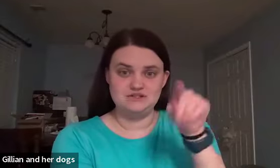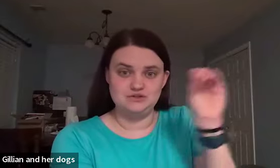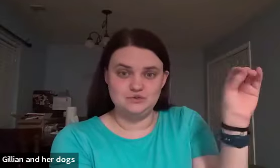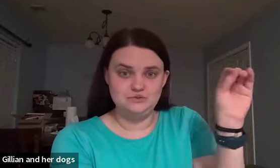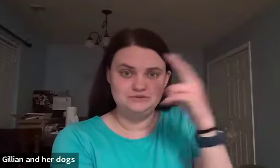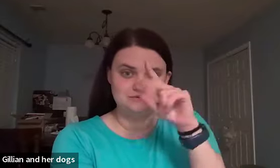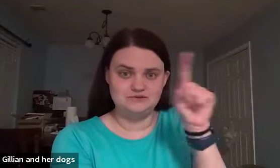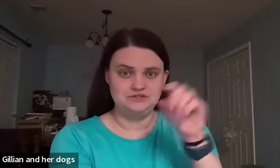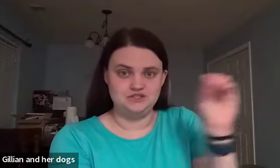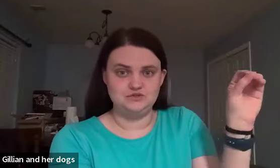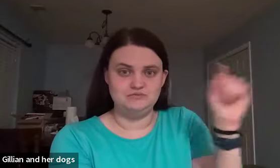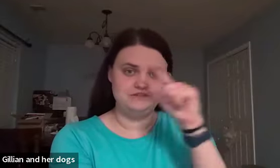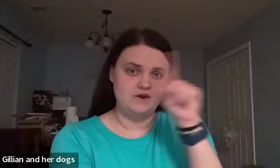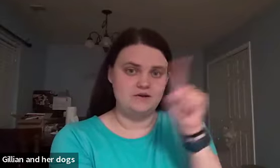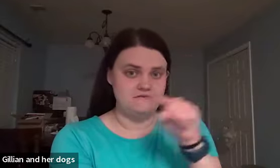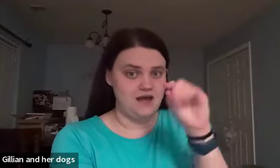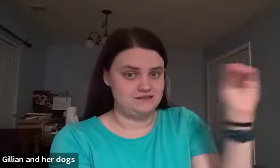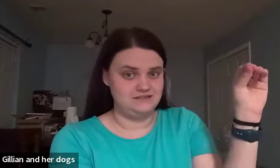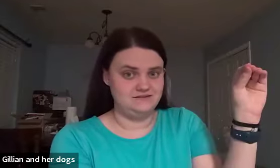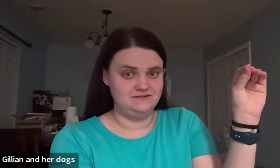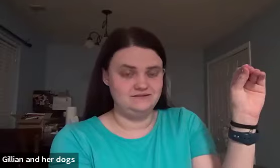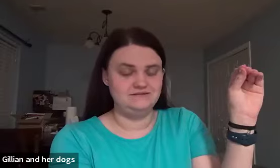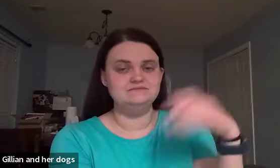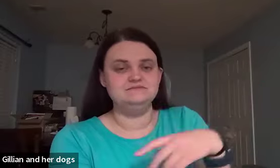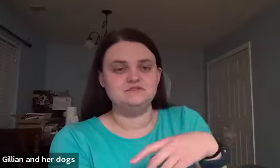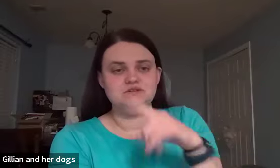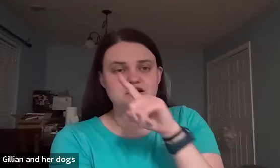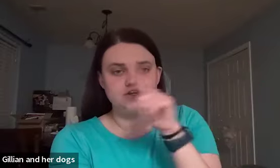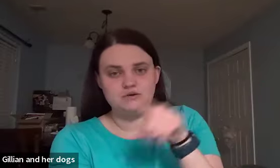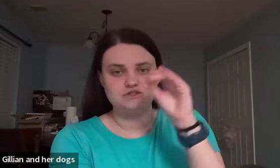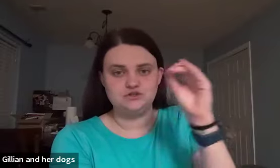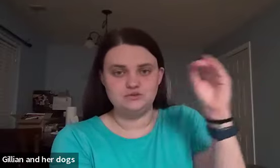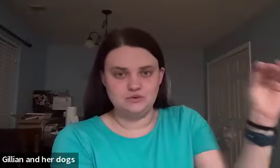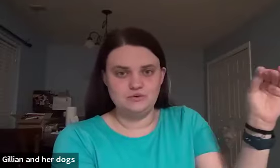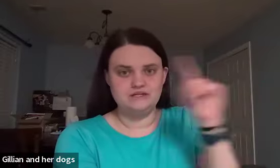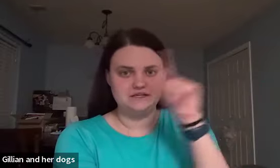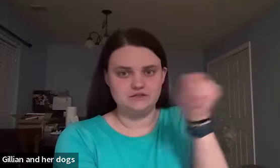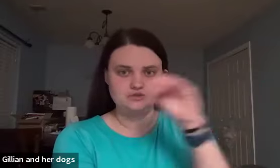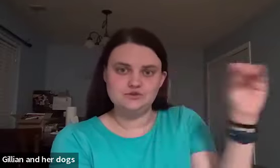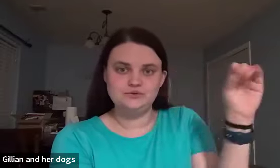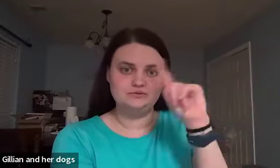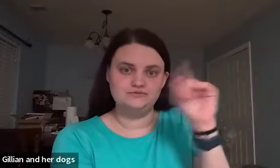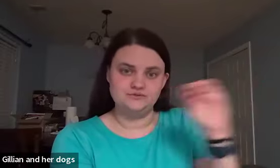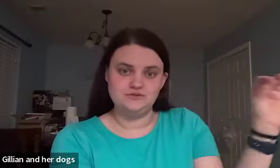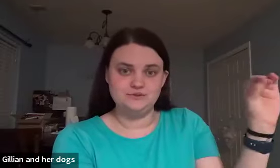like zoo. Just it's very fast. So it's not like you're going zoo, it's like zoo,